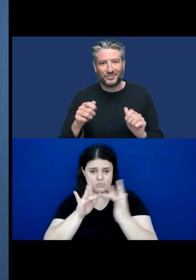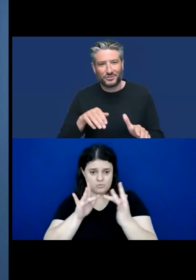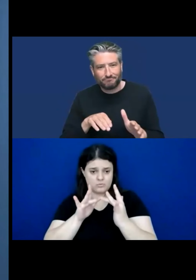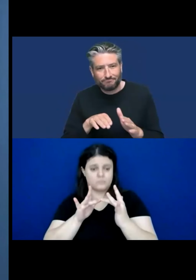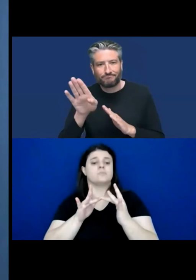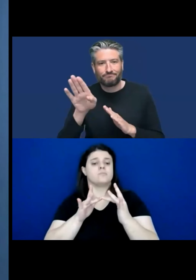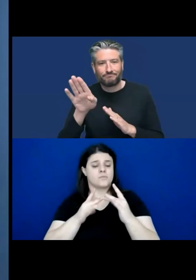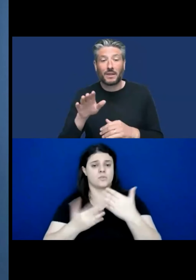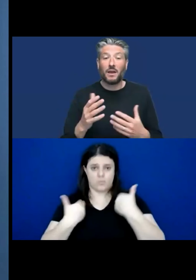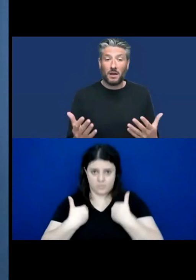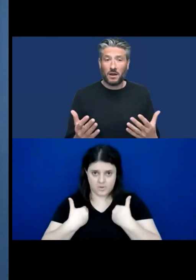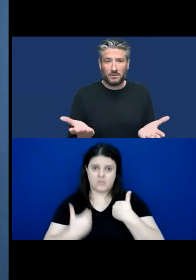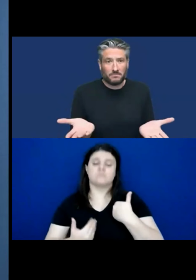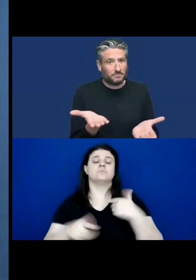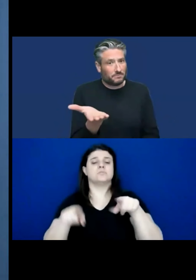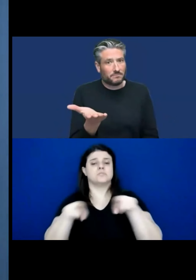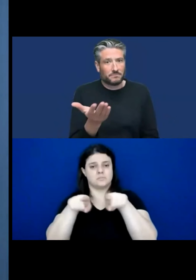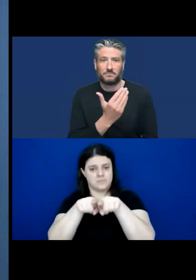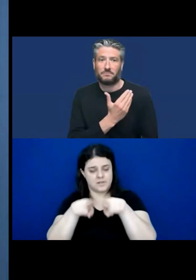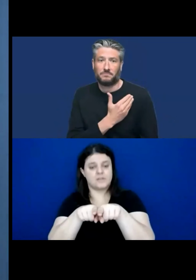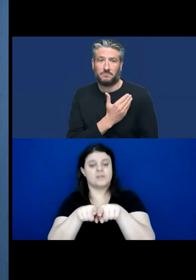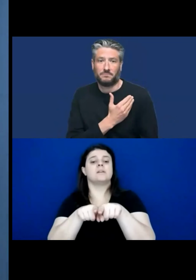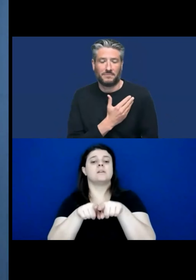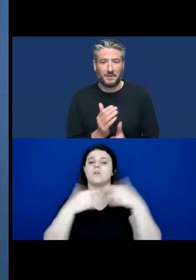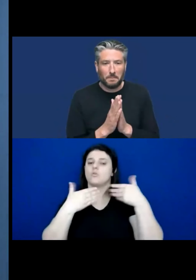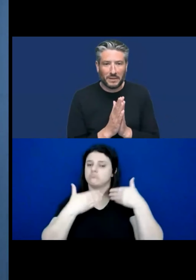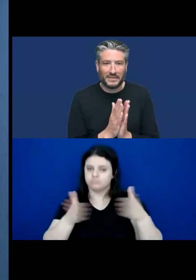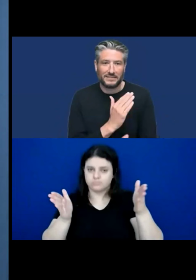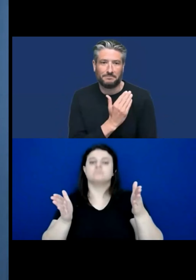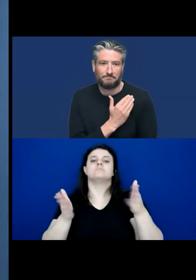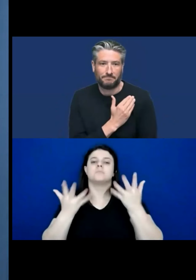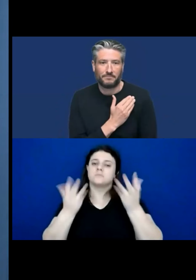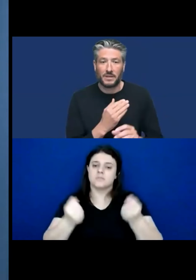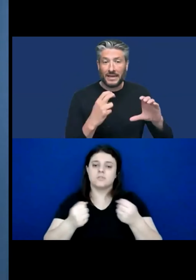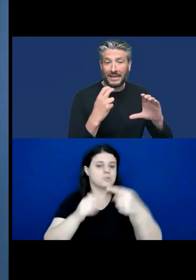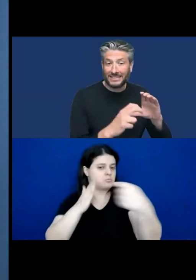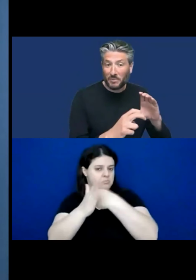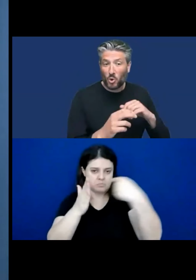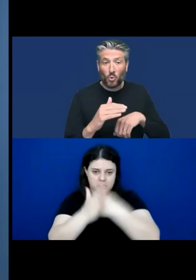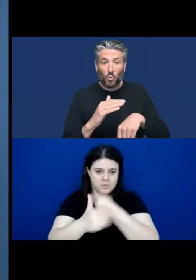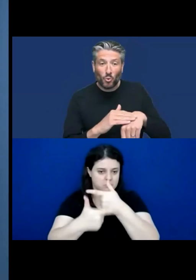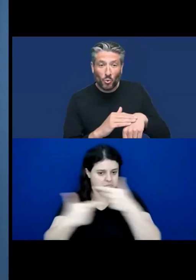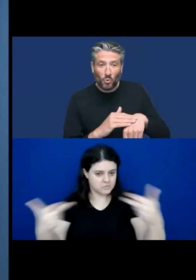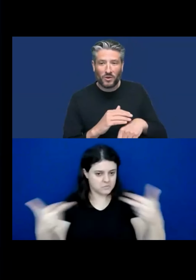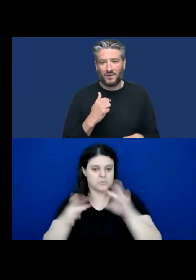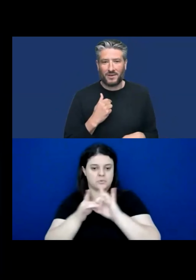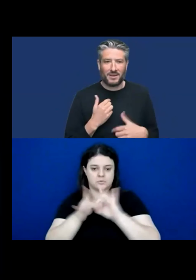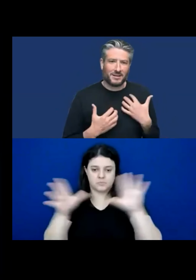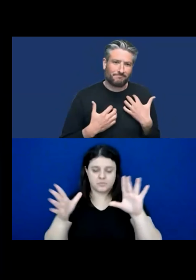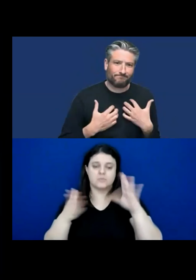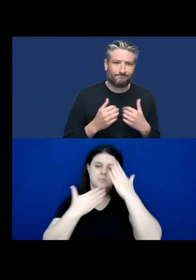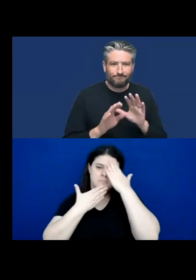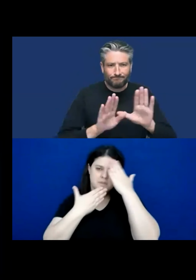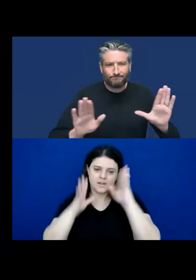to contact me personally. I'm very open for your questions and future collaboration. So thank you for your